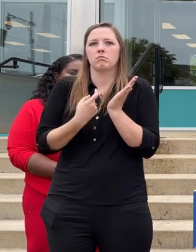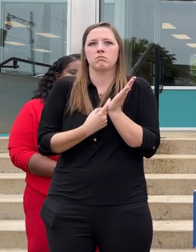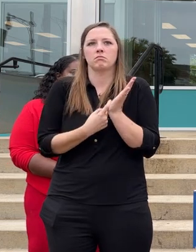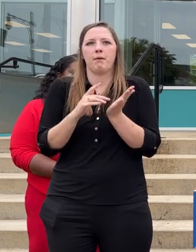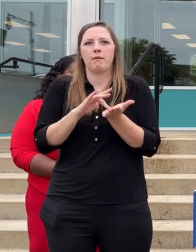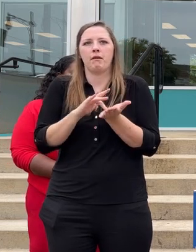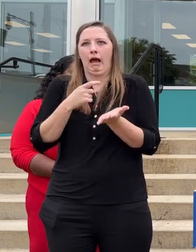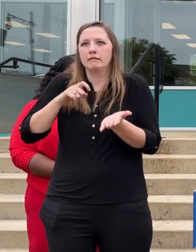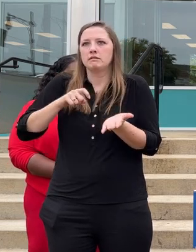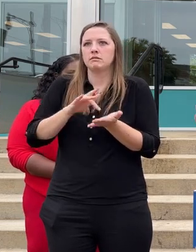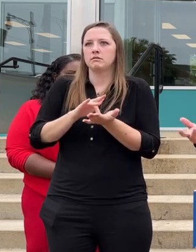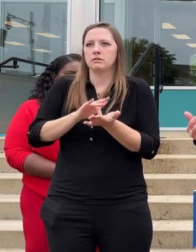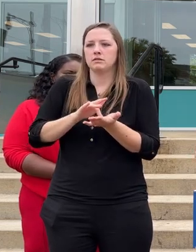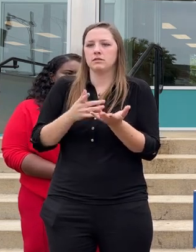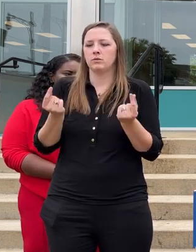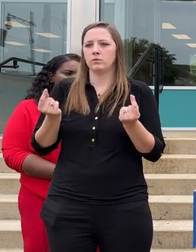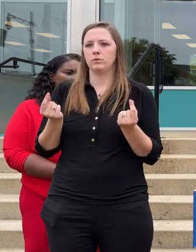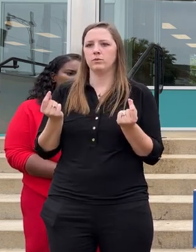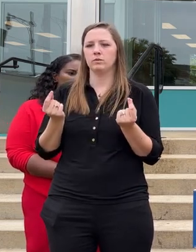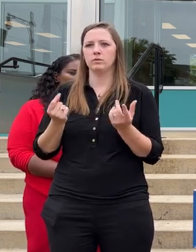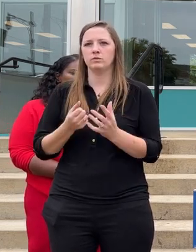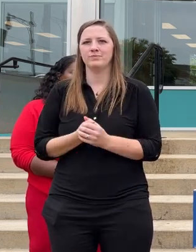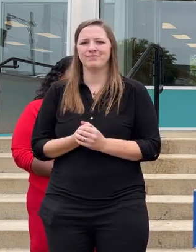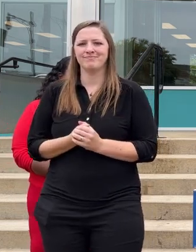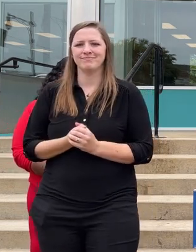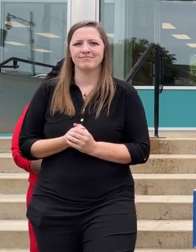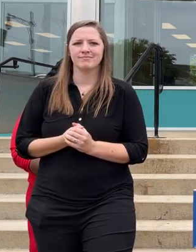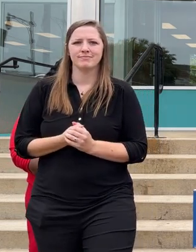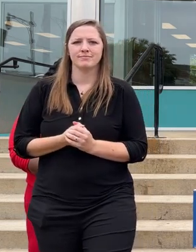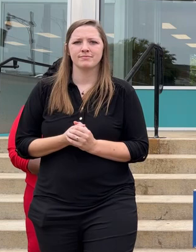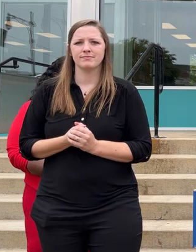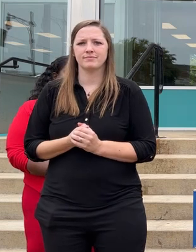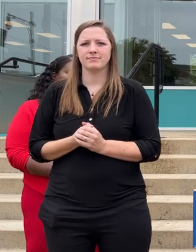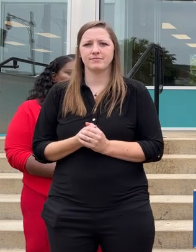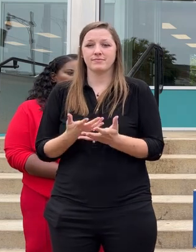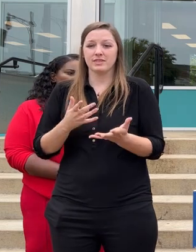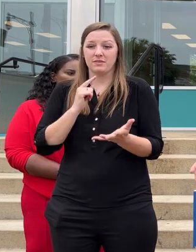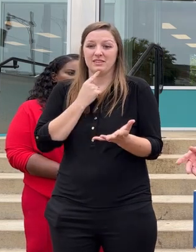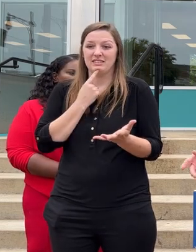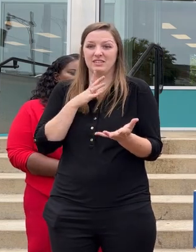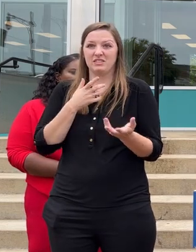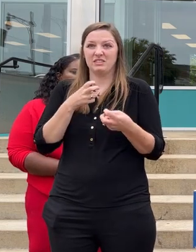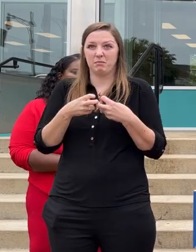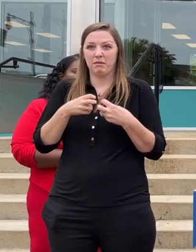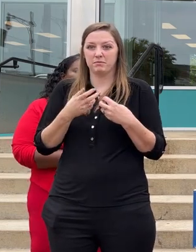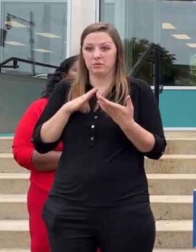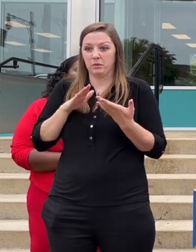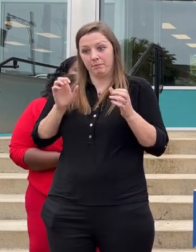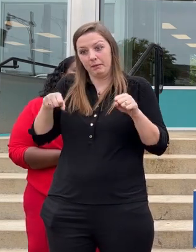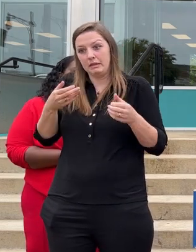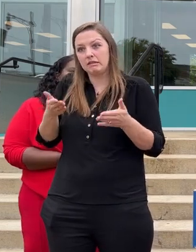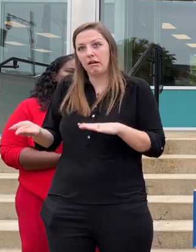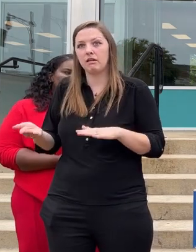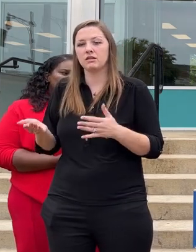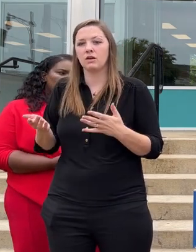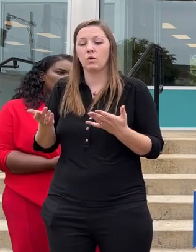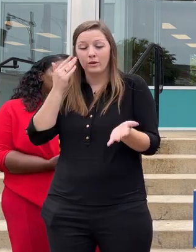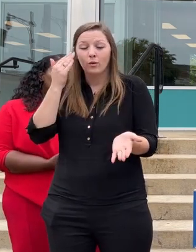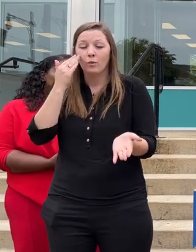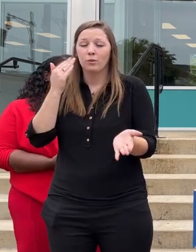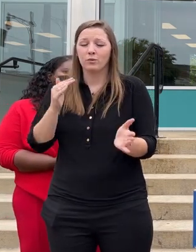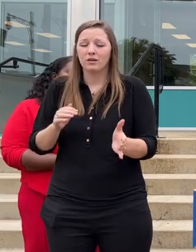and I need them for whatever the particular issue was, or they could have a serious health effect or even die. And we